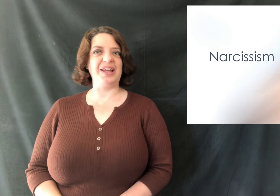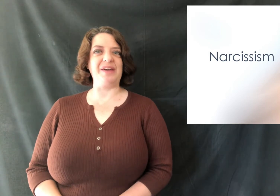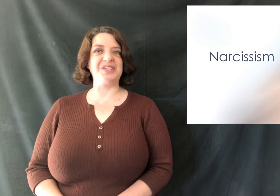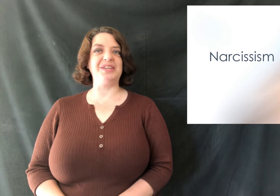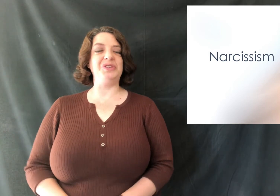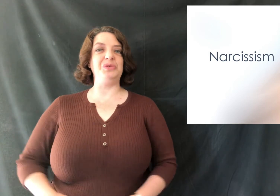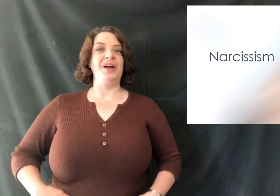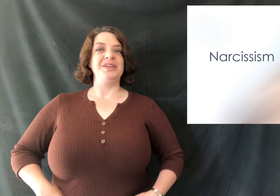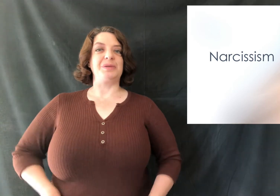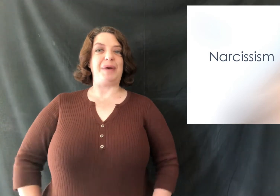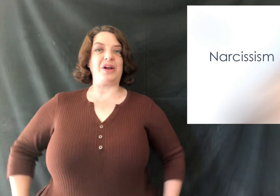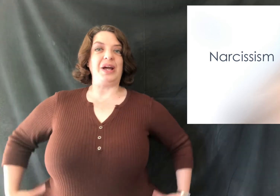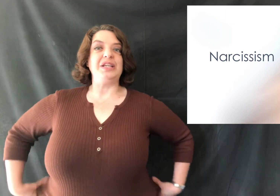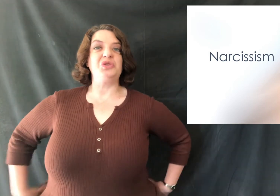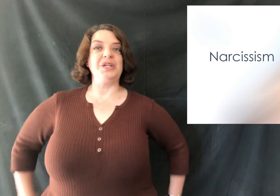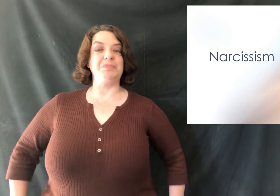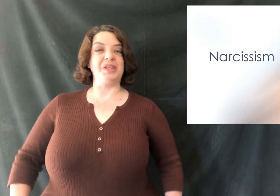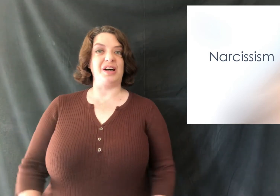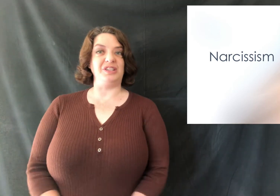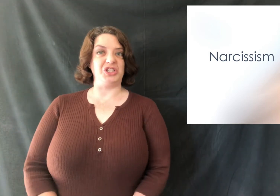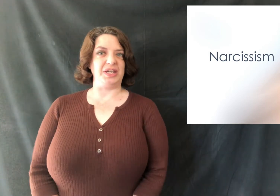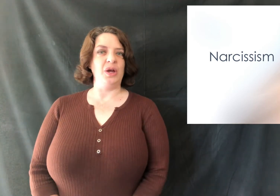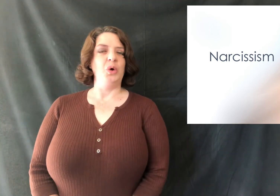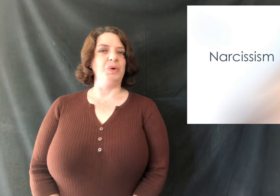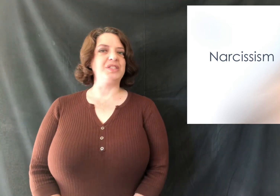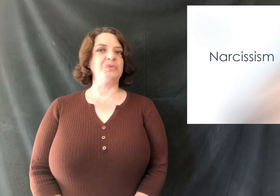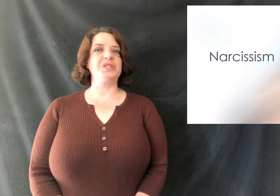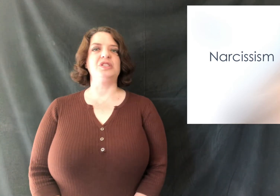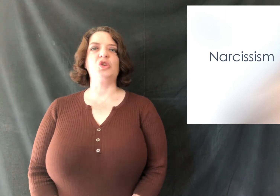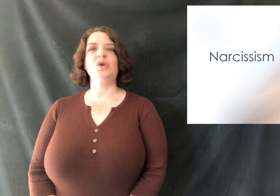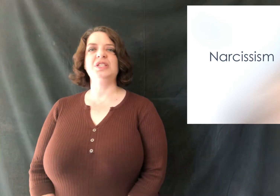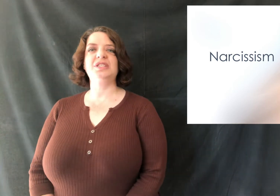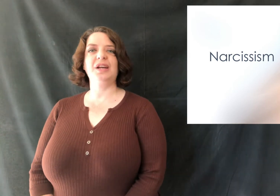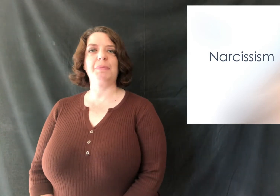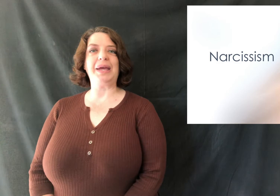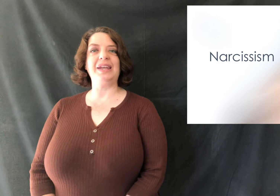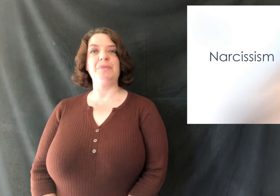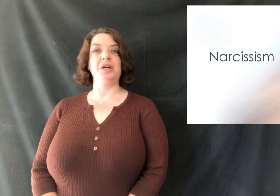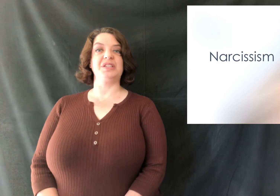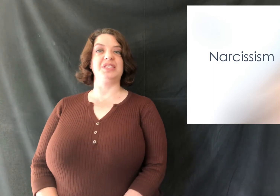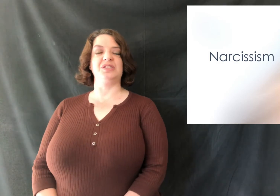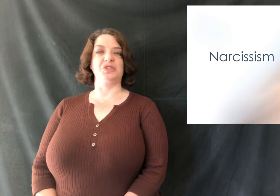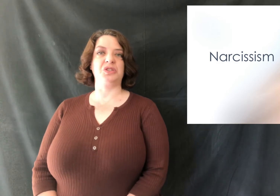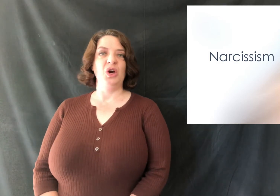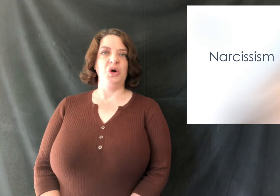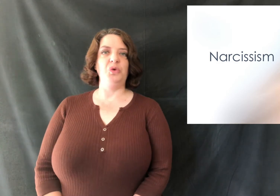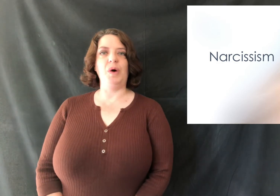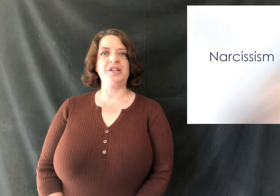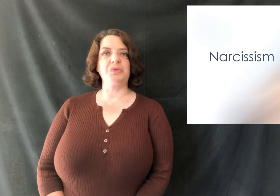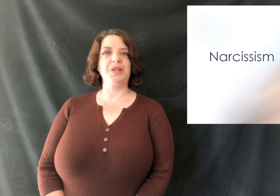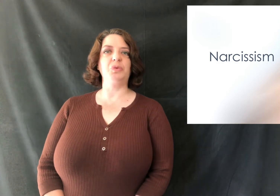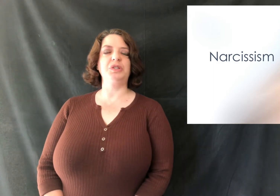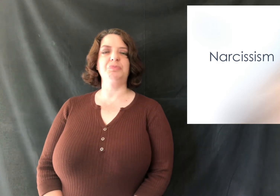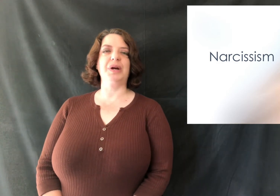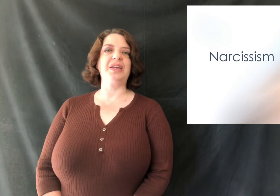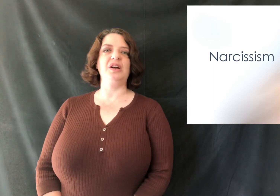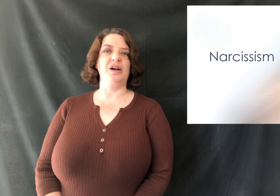to give you some background in Greek mythology. Once there was this gorgeous young man named Narcissus who walked around the world breaking hearts